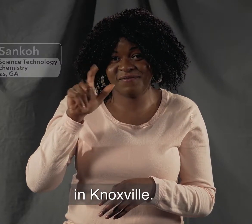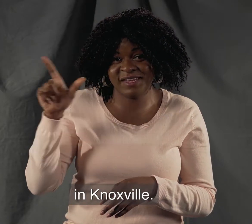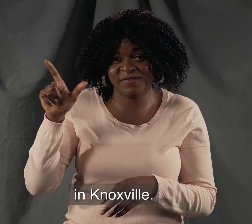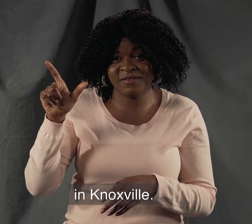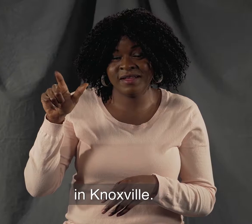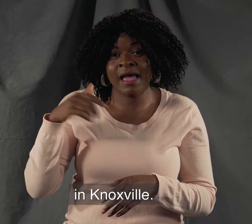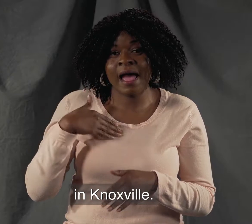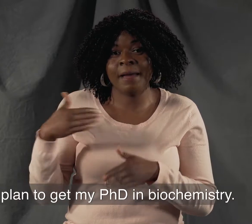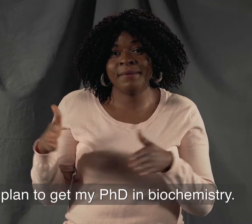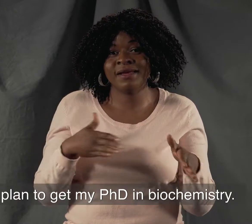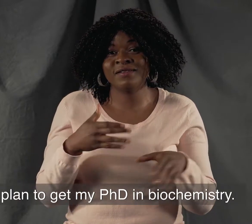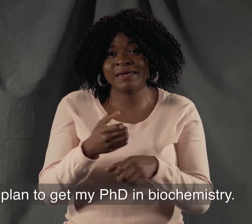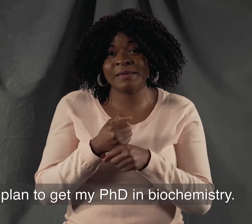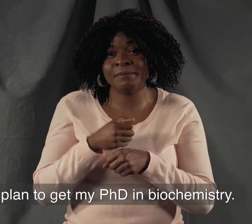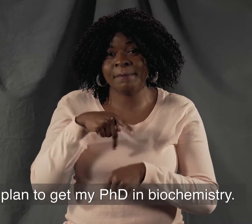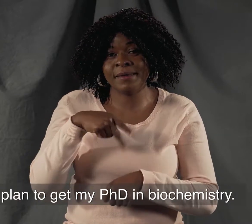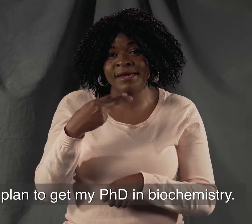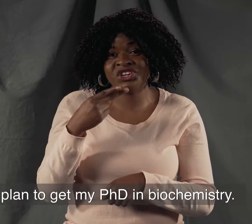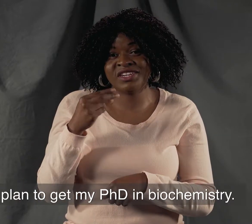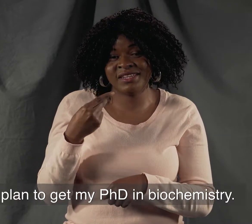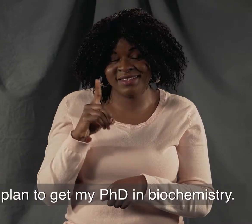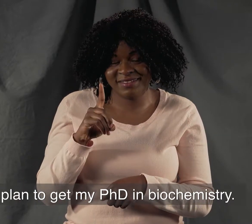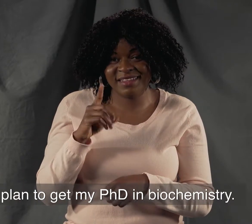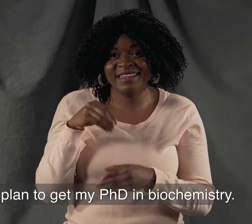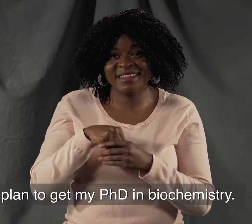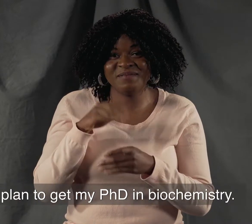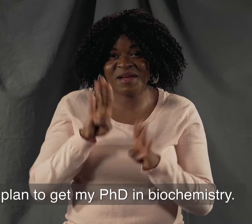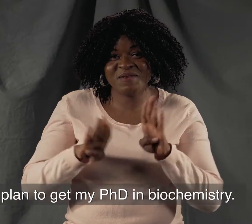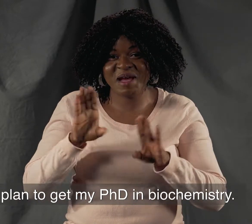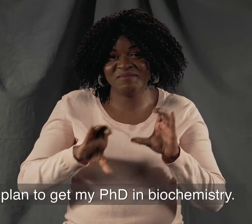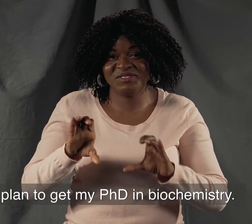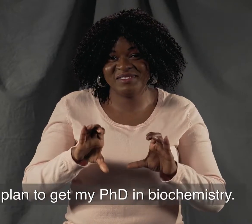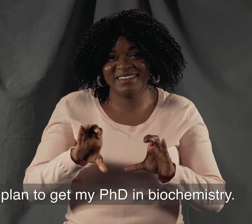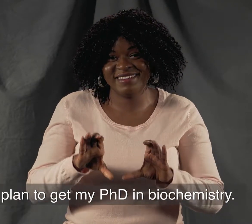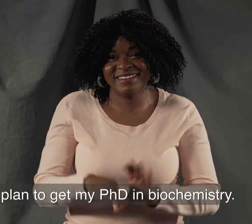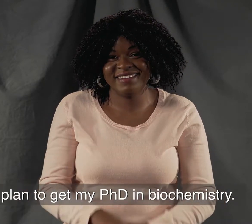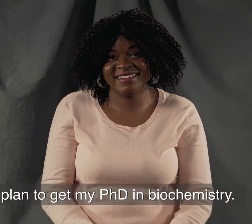Knoxville. I plan to get my PhD in biochemistry.